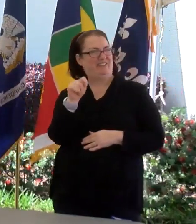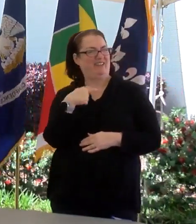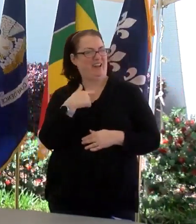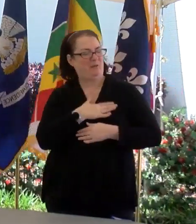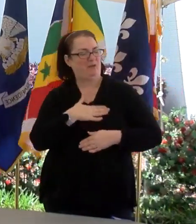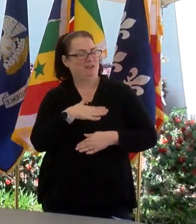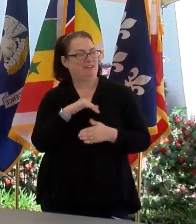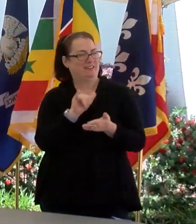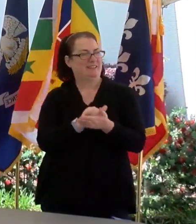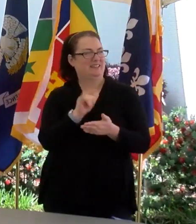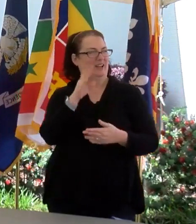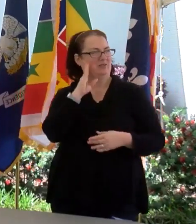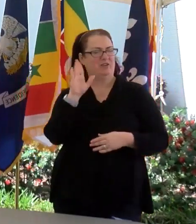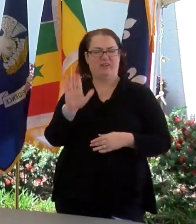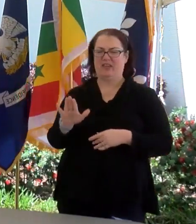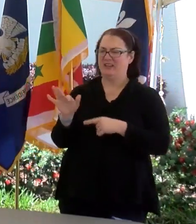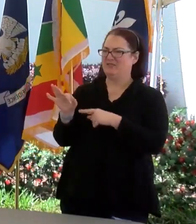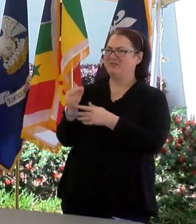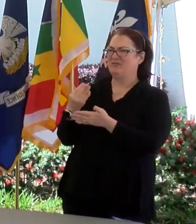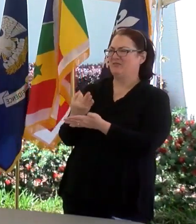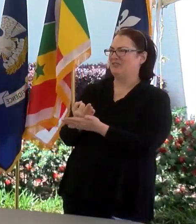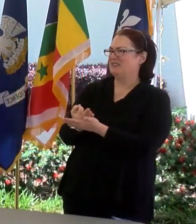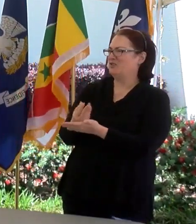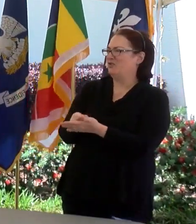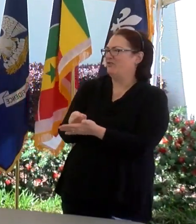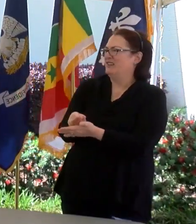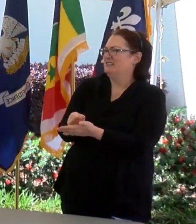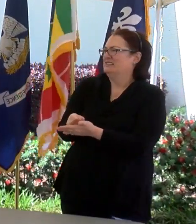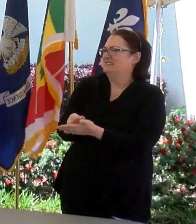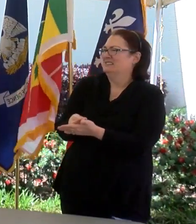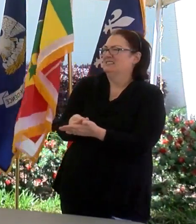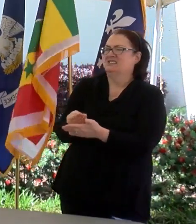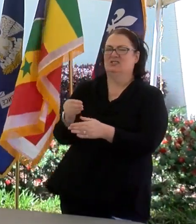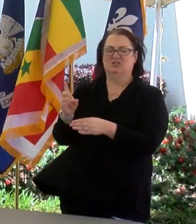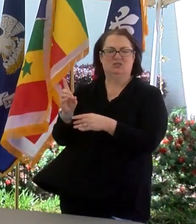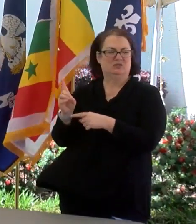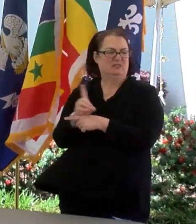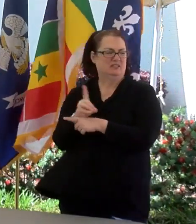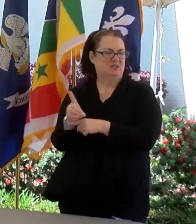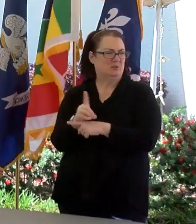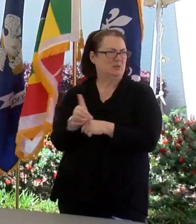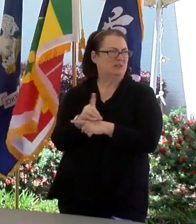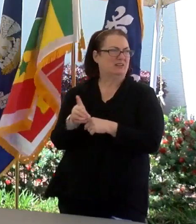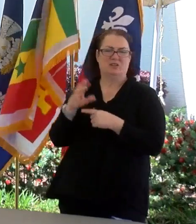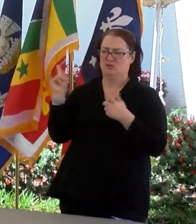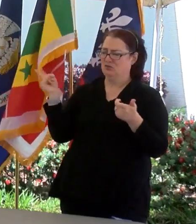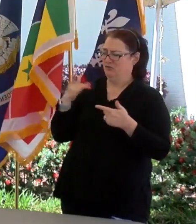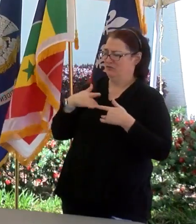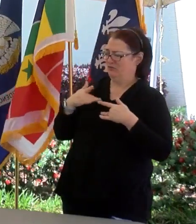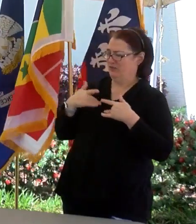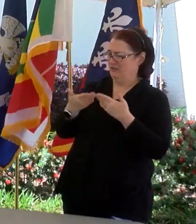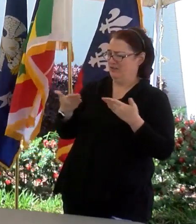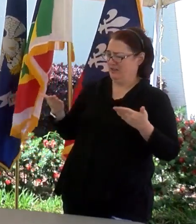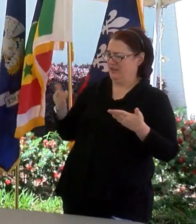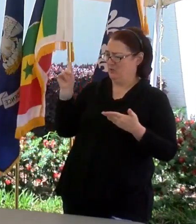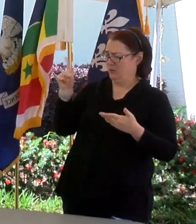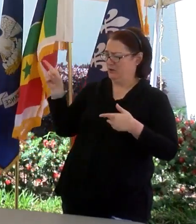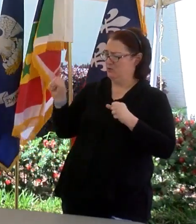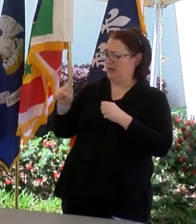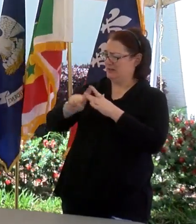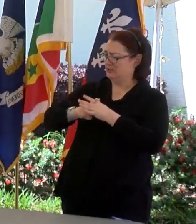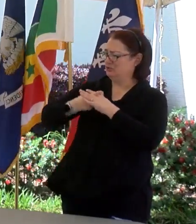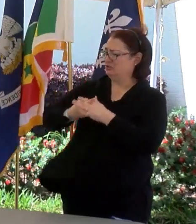So as far as fiscal discipline, have you identified a couple of, a couple of spots, a couple of programs, a couple of lines of the budget that you feel like are obvious places to start as